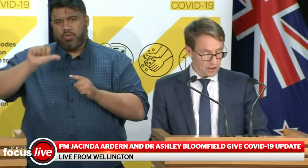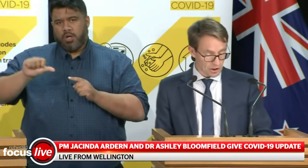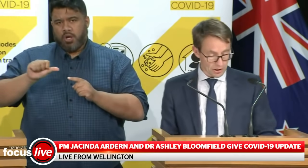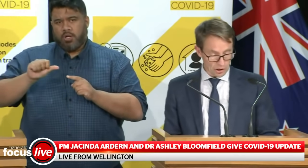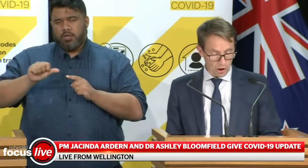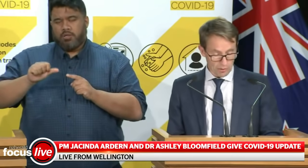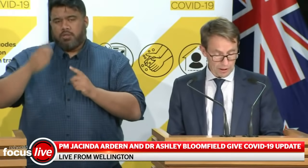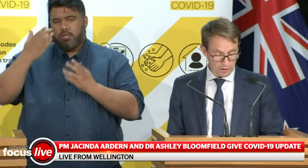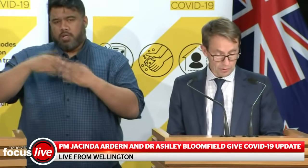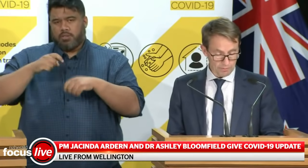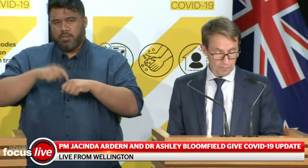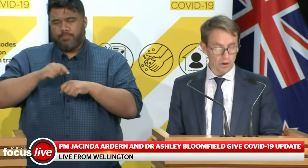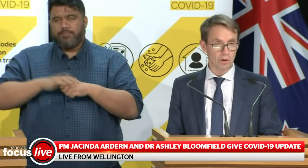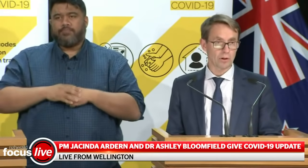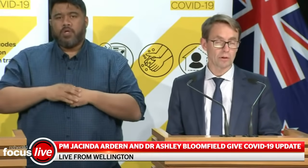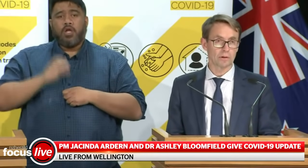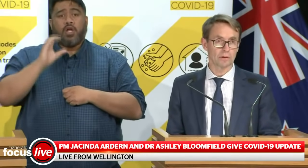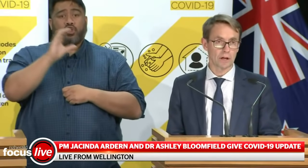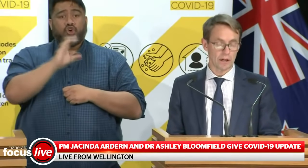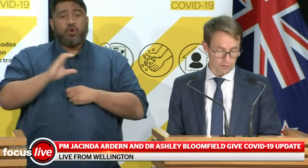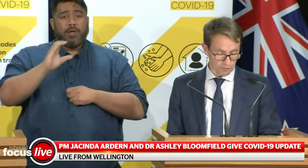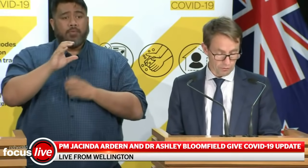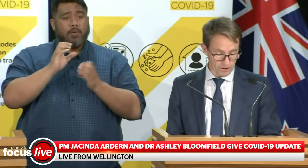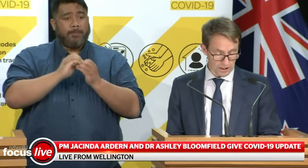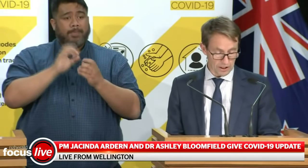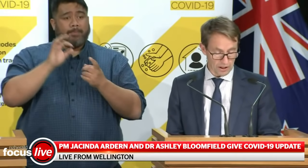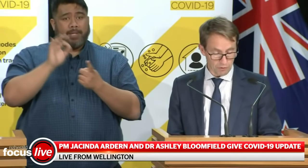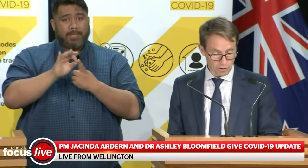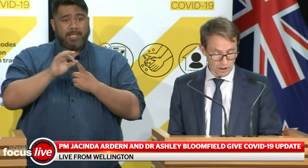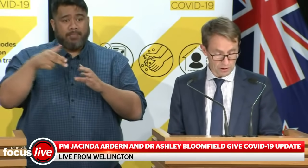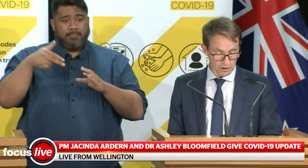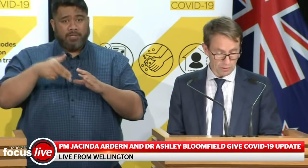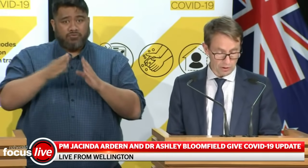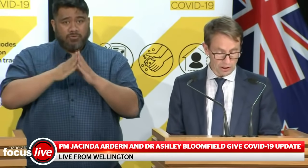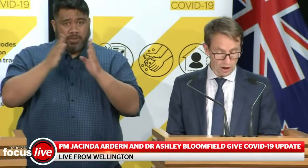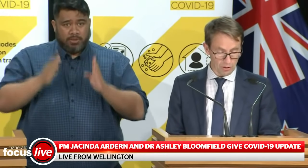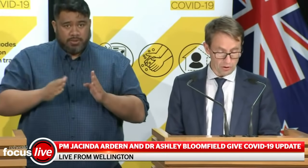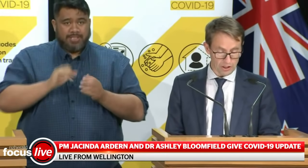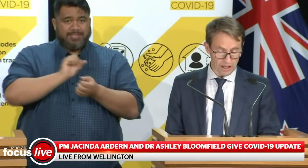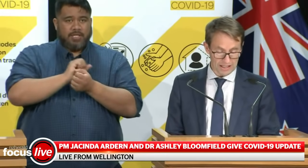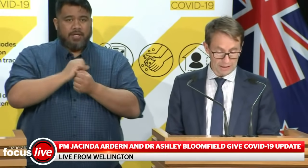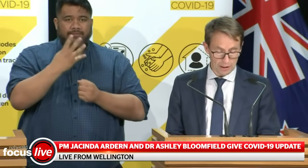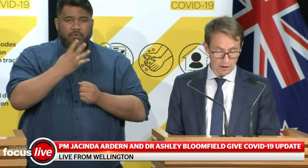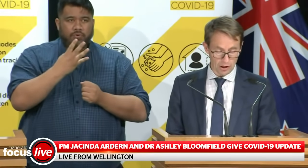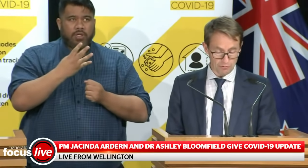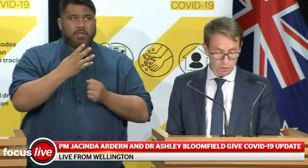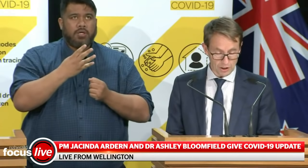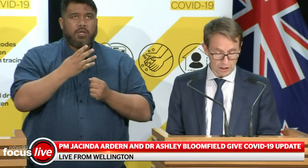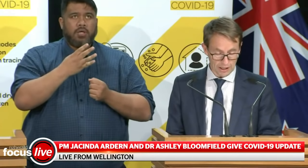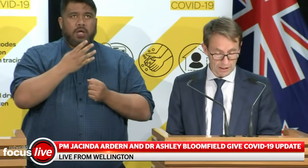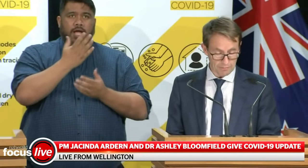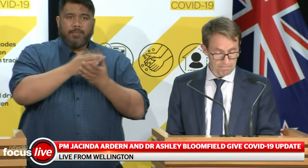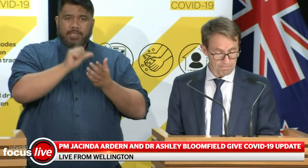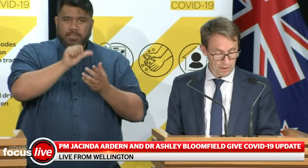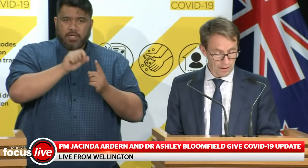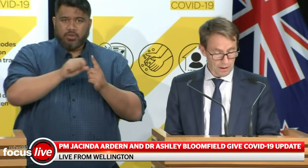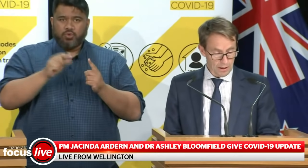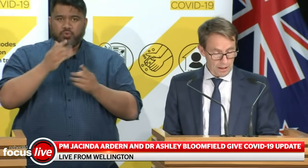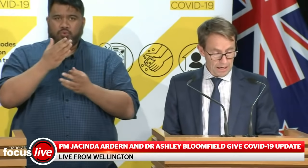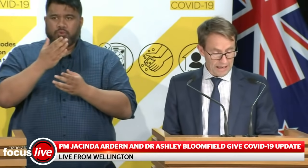gas station in Coromandel on Saturday the 14th between 9:30 a.m. and 9:40